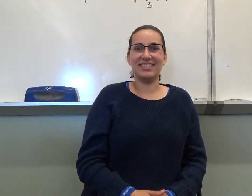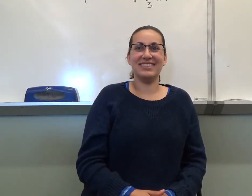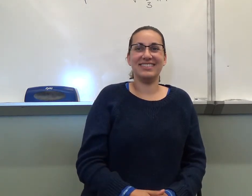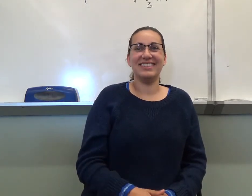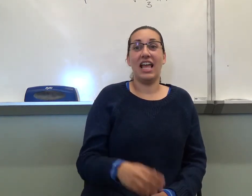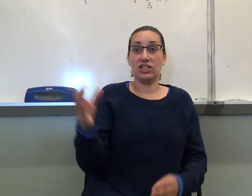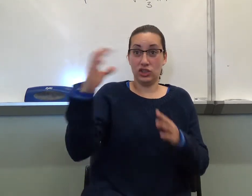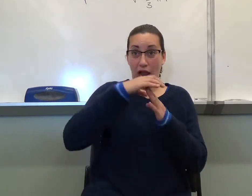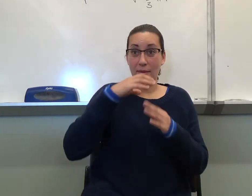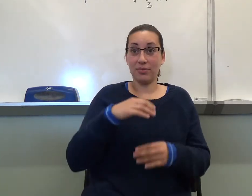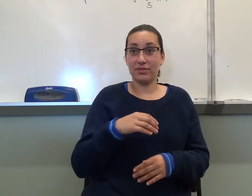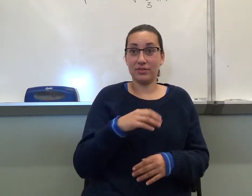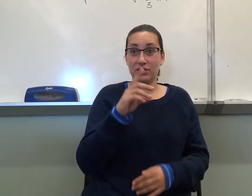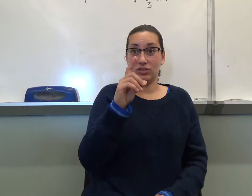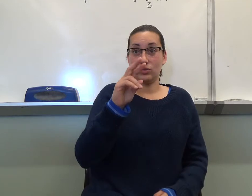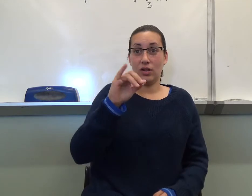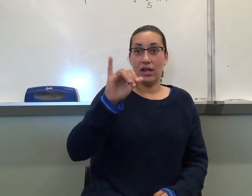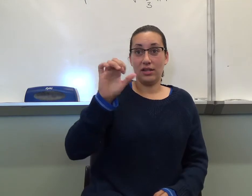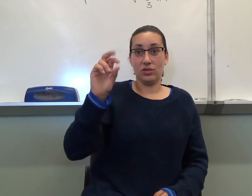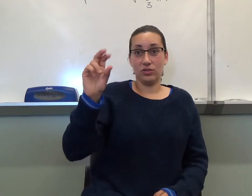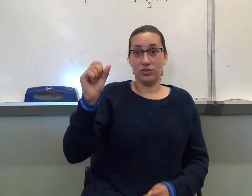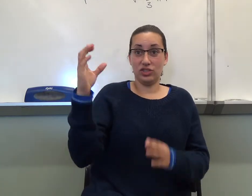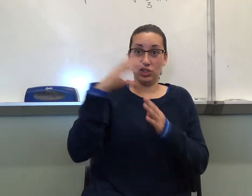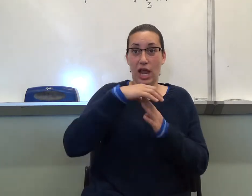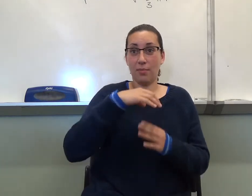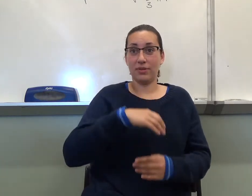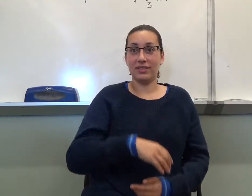Okay. Yeah, change your brand.